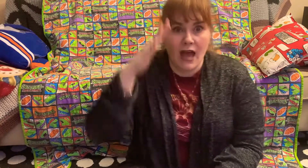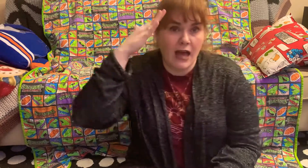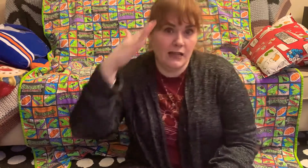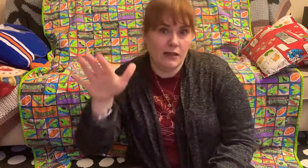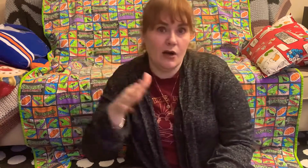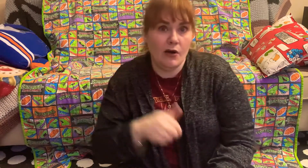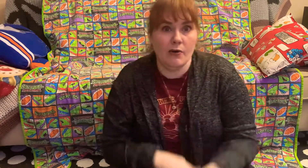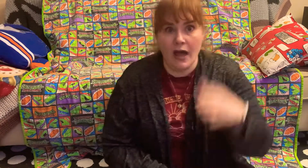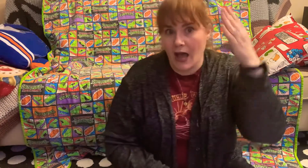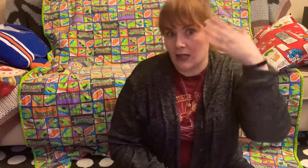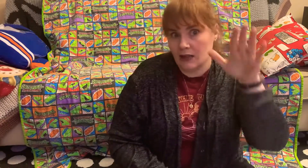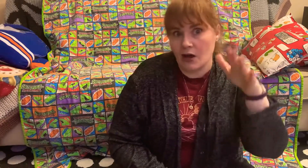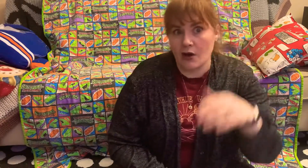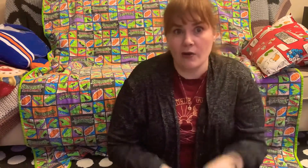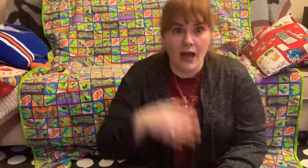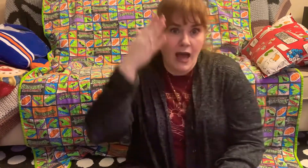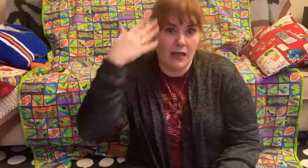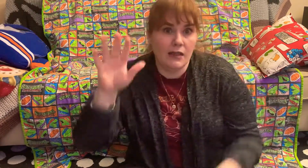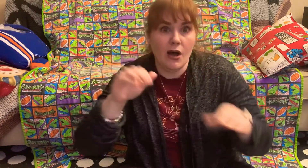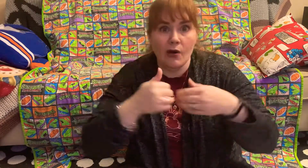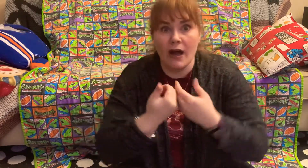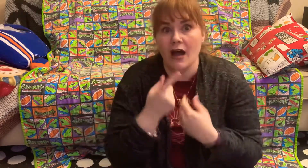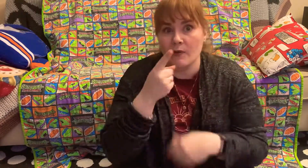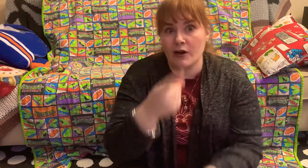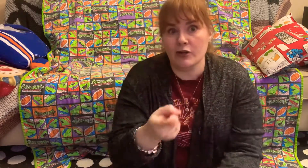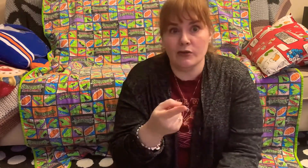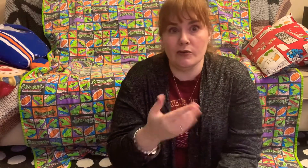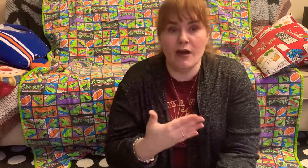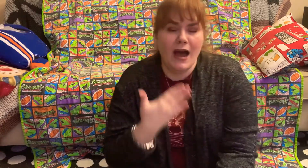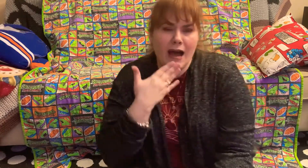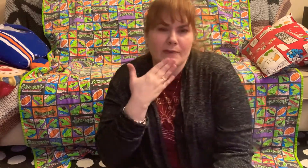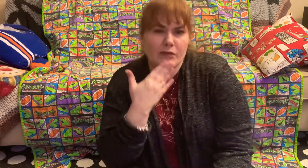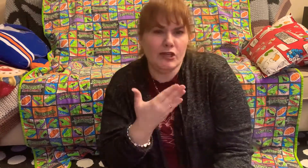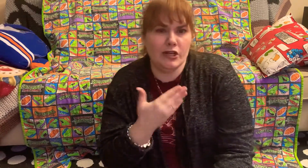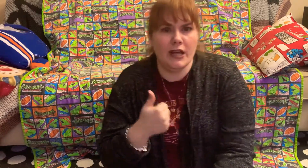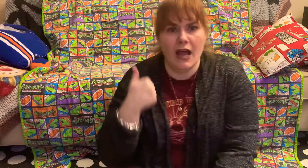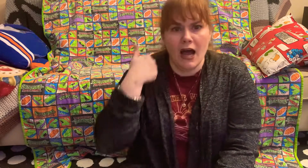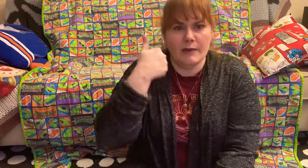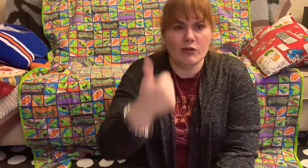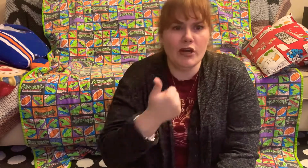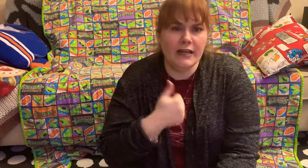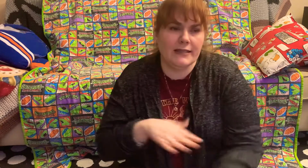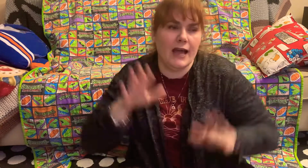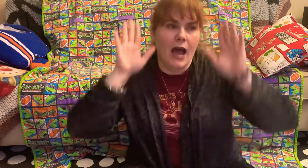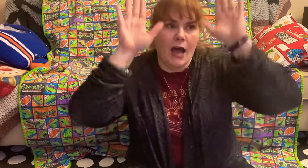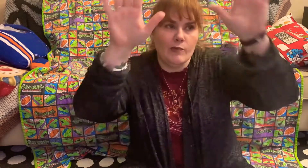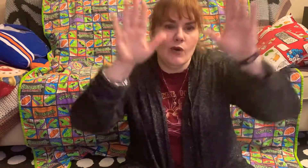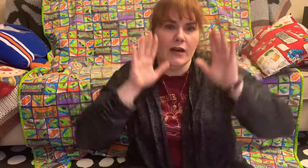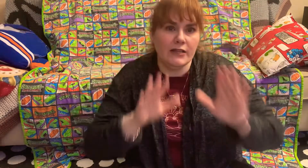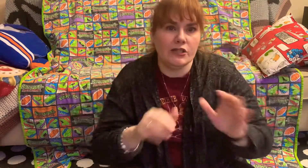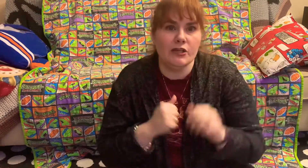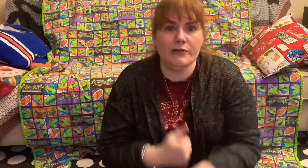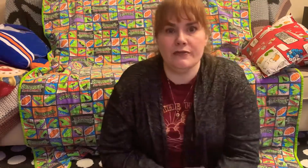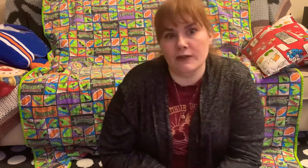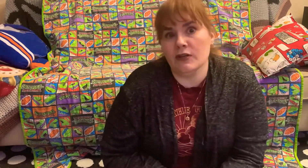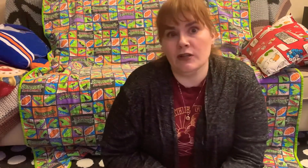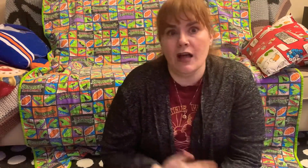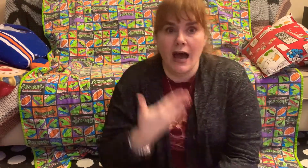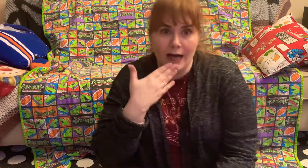Hello, hello, hello, how are you? I'm good, I'm great, I'm wonderful. I'm